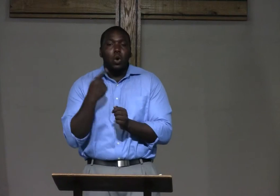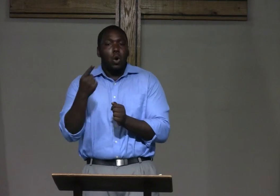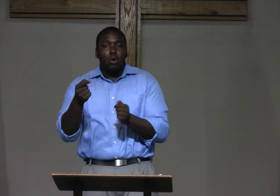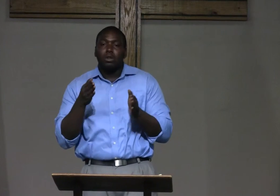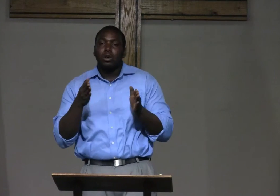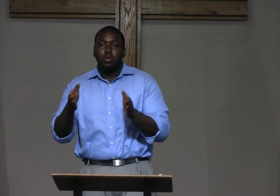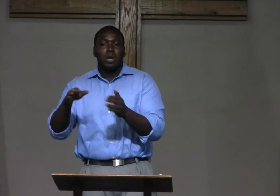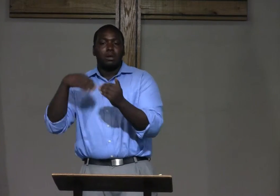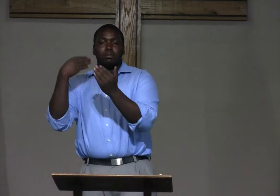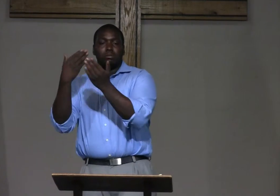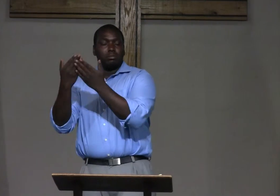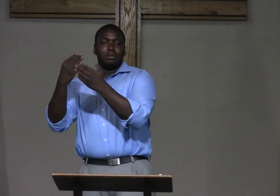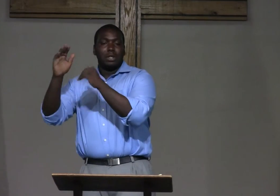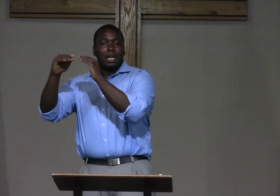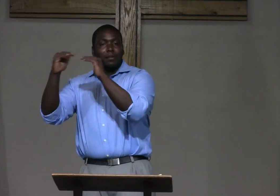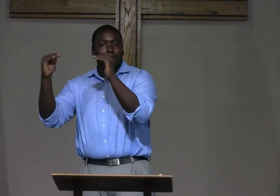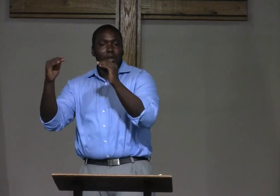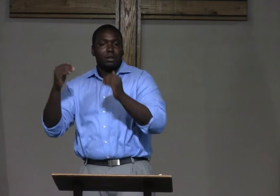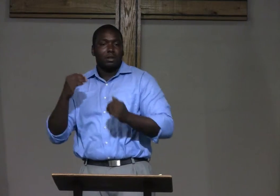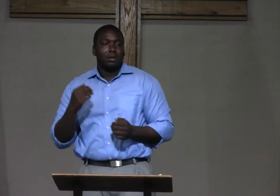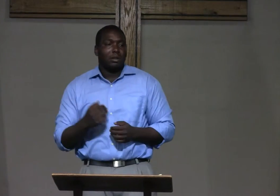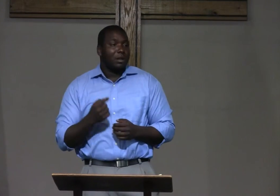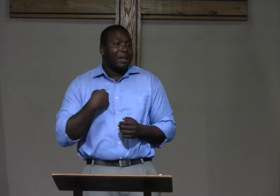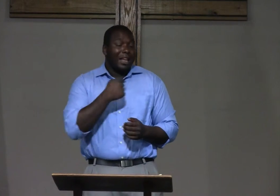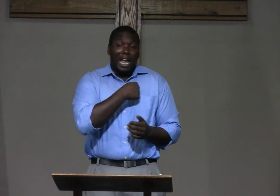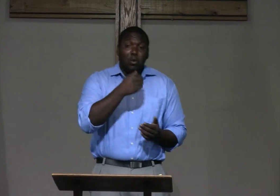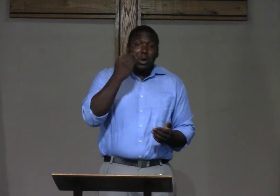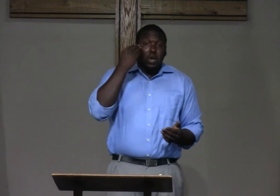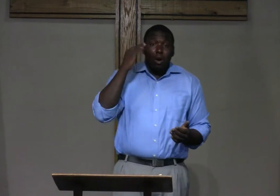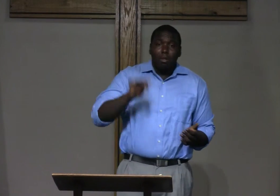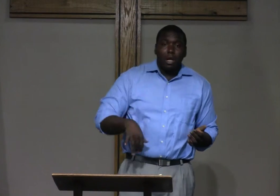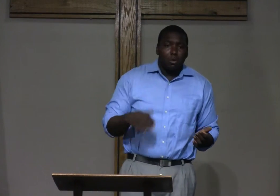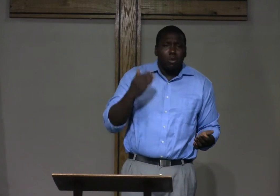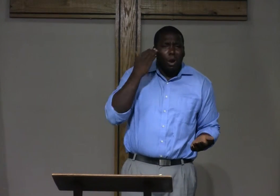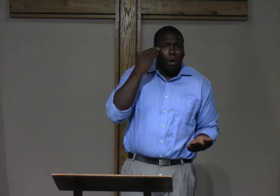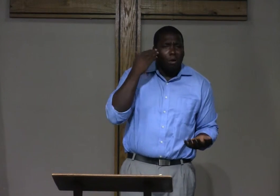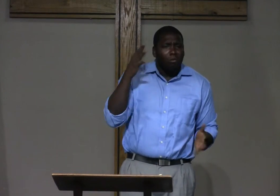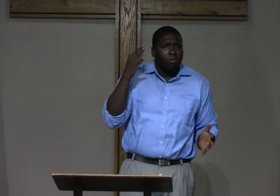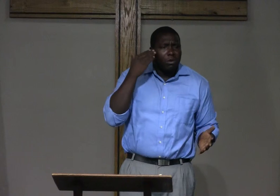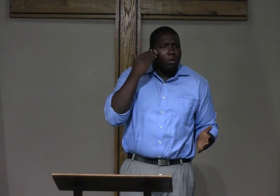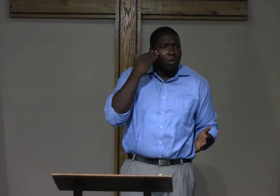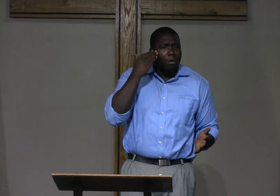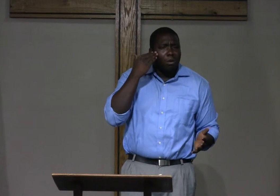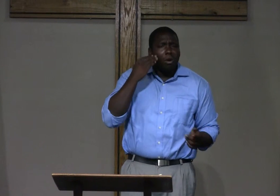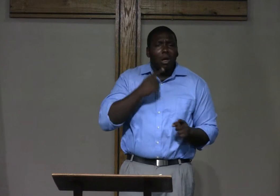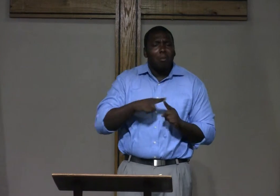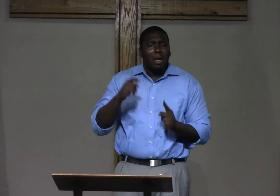that same thing. There's only one way to heaven, and we know what that way is.